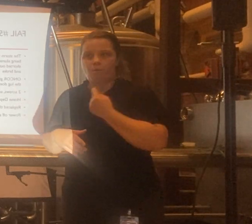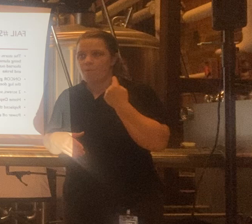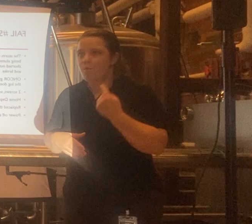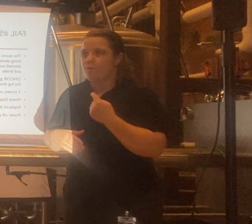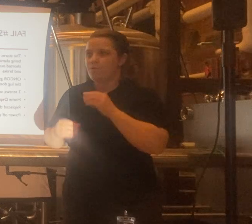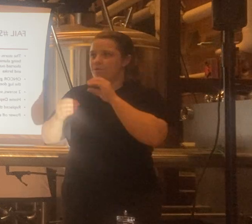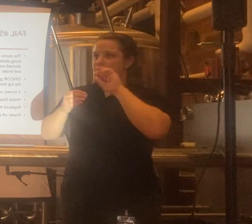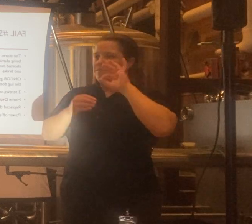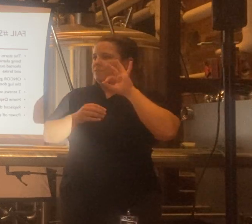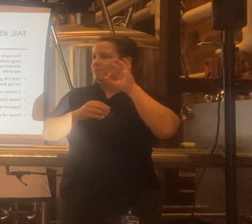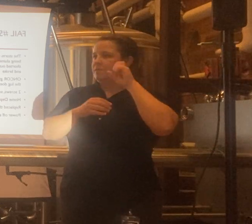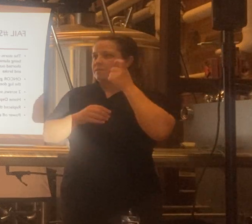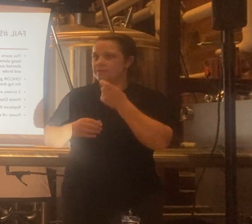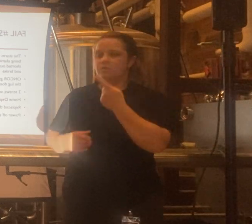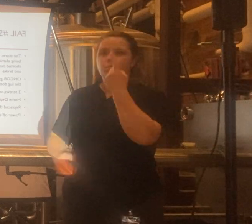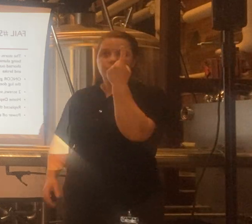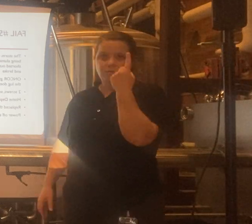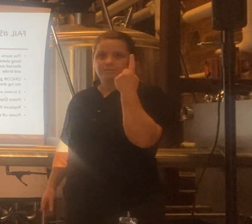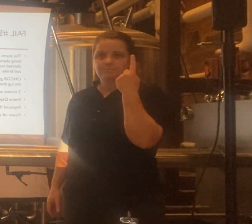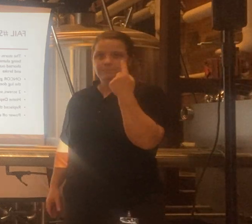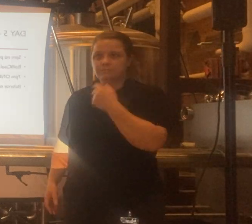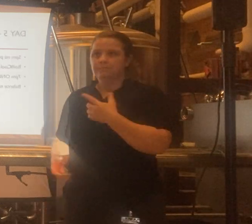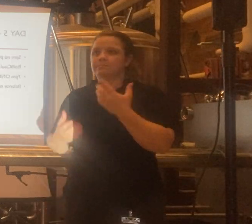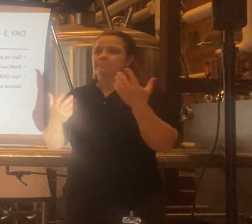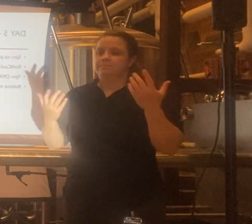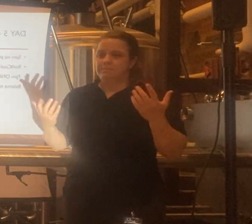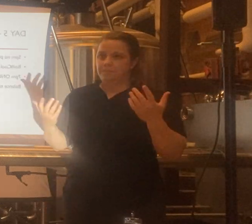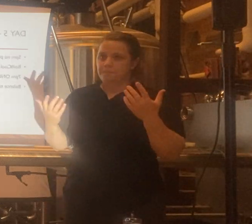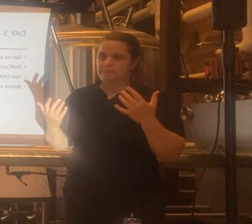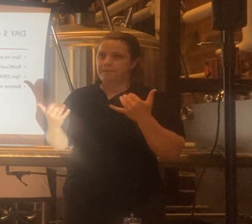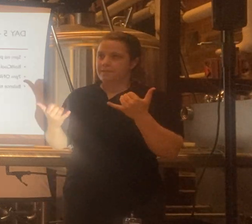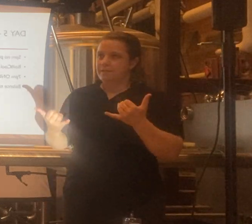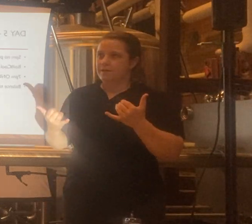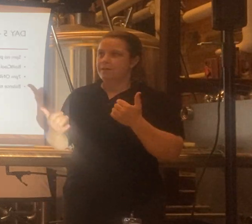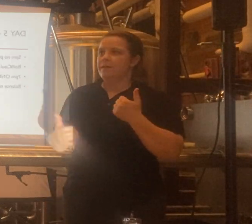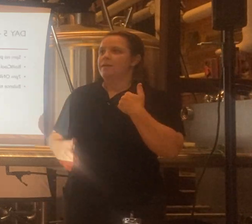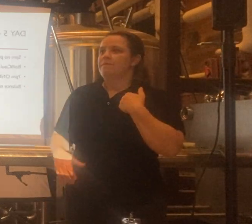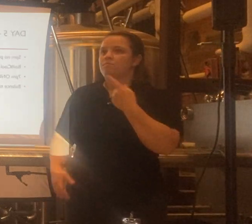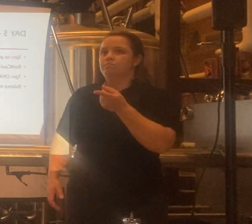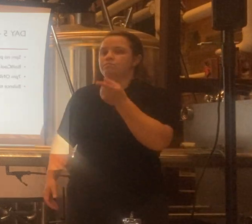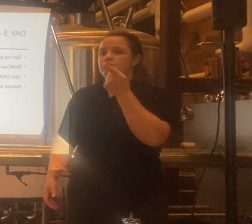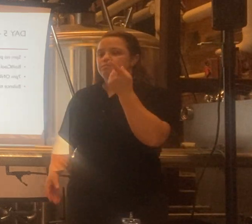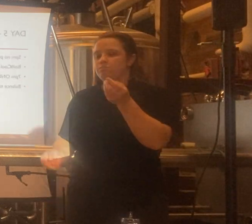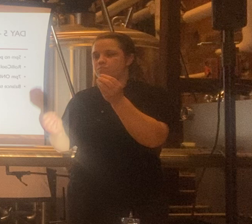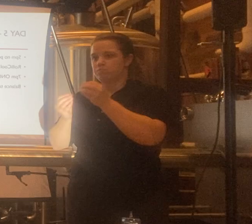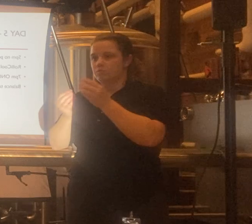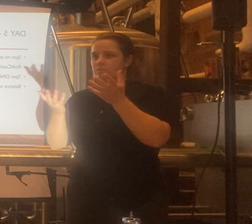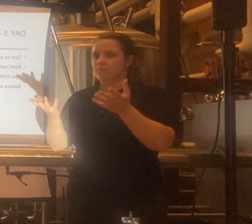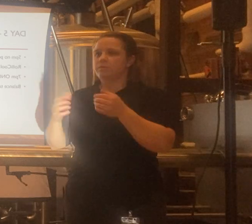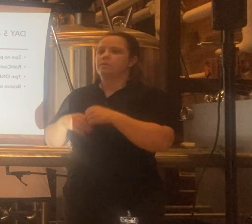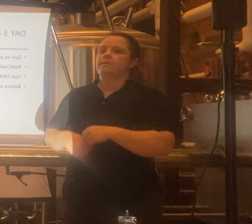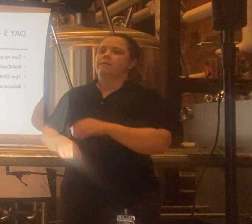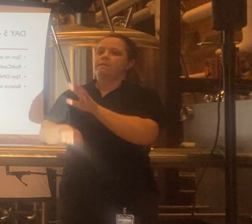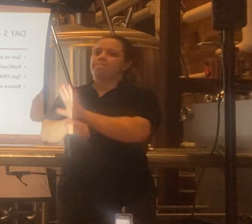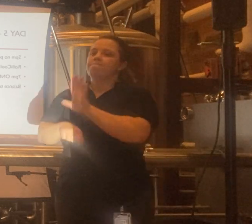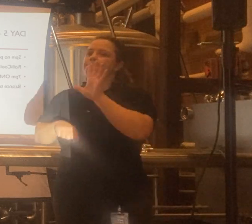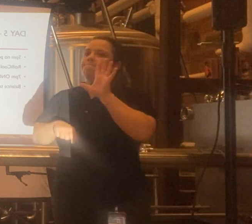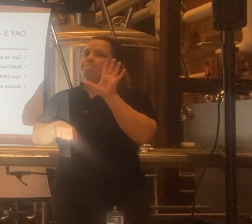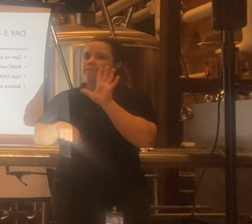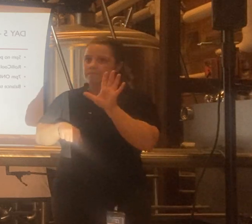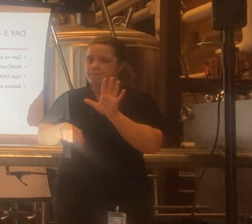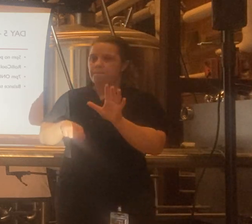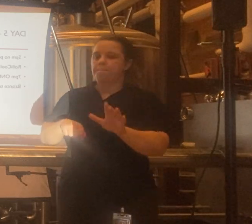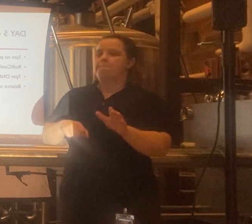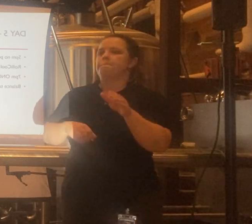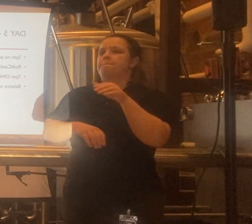it, right? So I left this one and I fixed that one, and then called him back out. So 5 p.m., still no power. So I pulled the generator